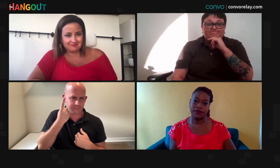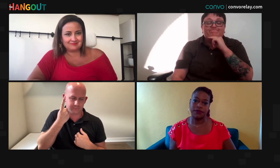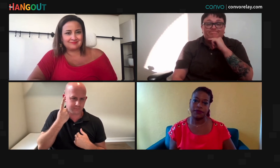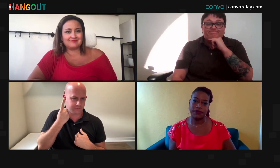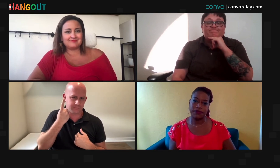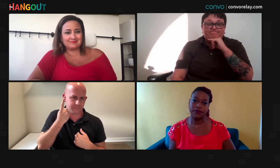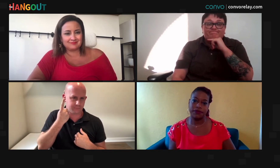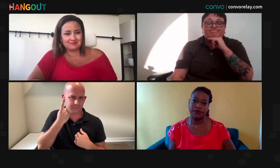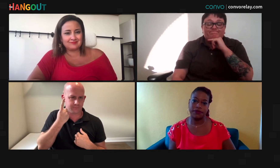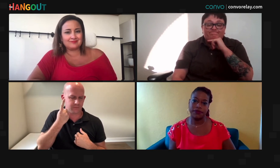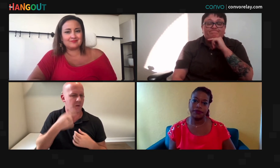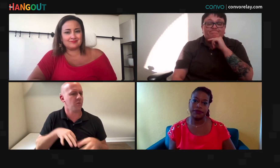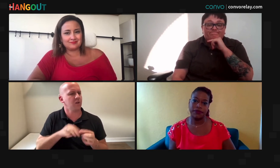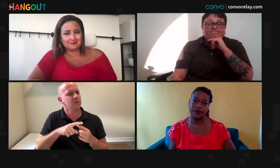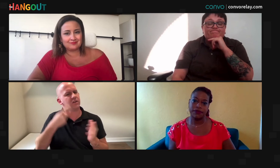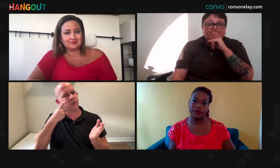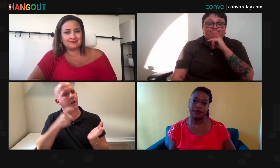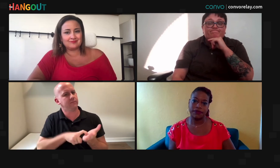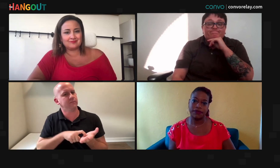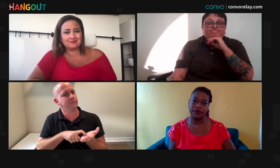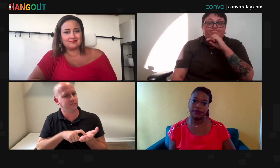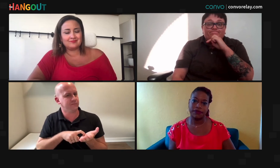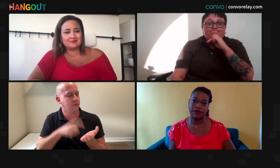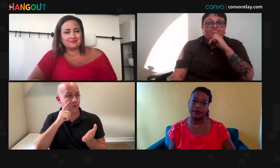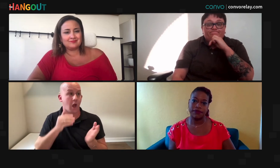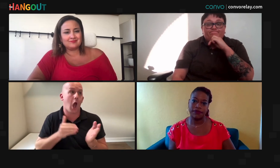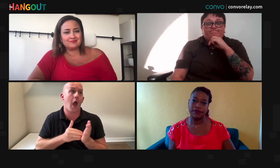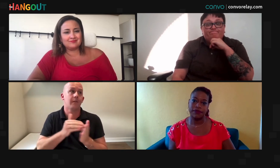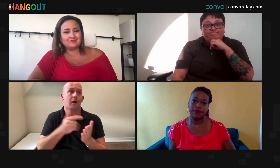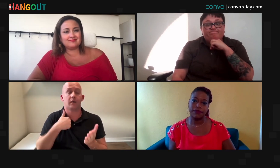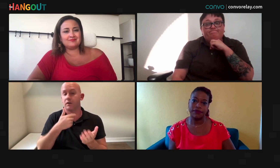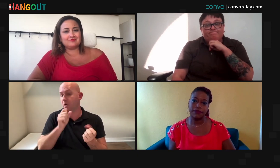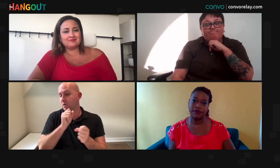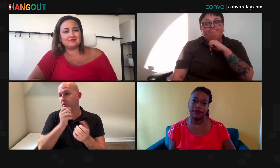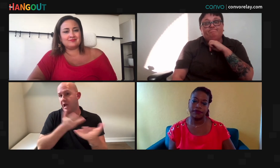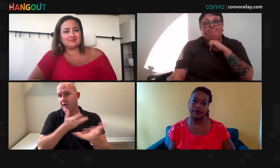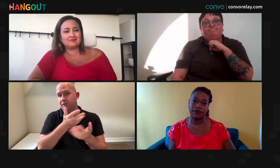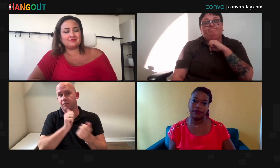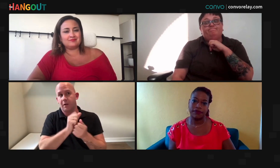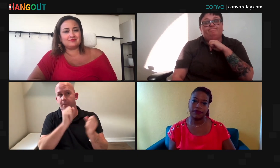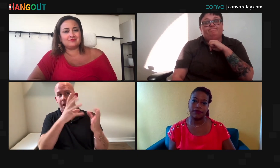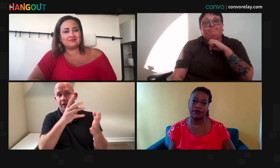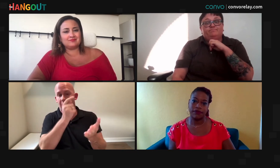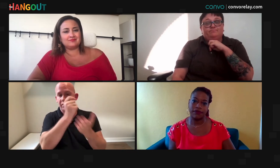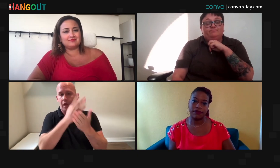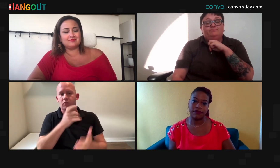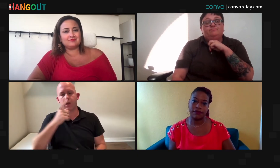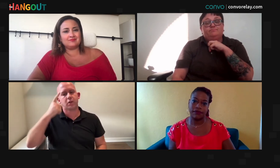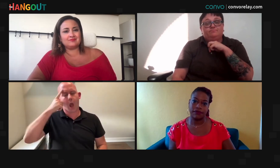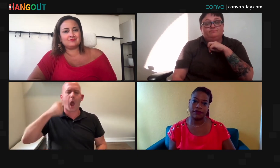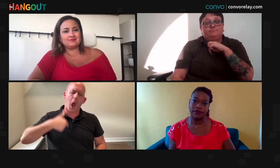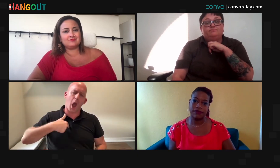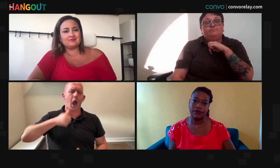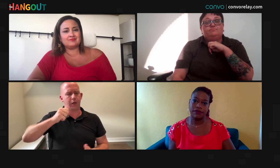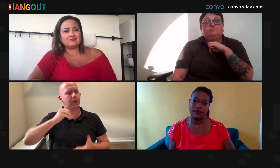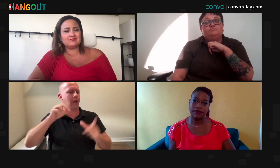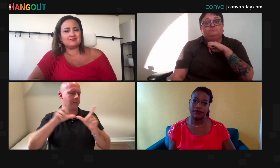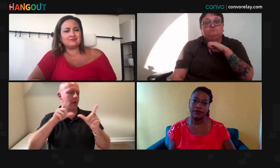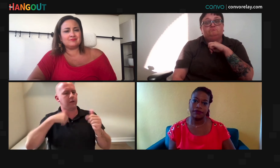to understand, it is so important to recognize. And oftentimes I have conversations with many